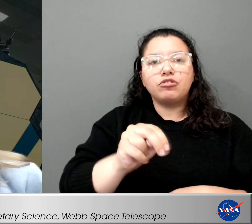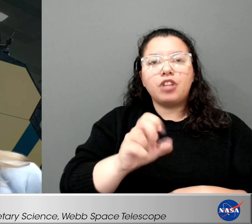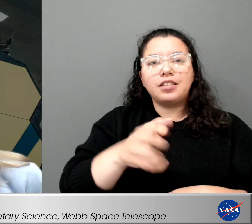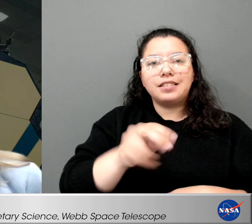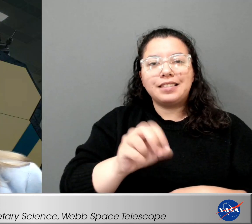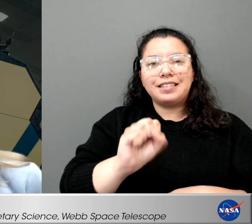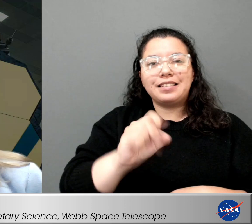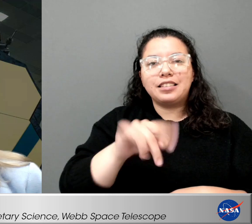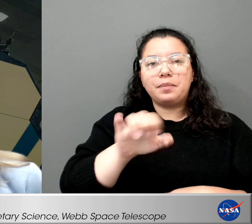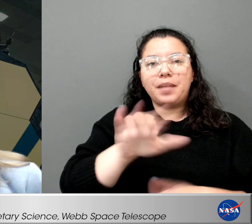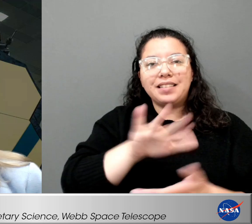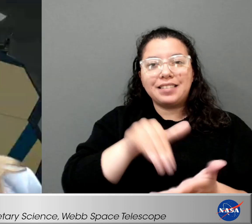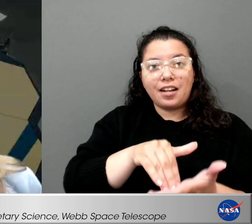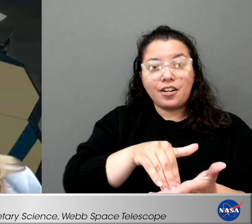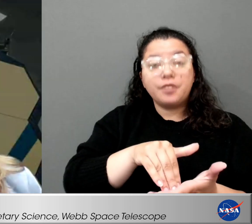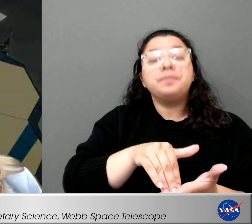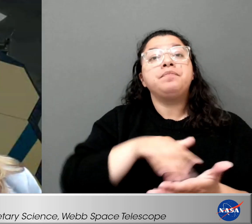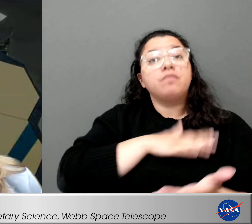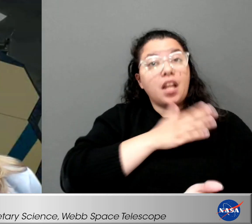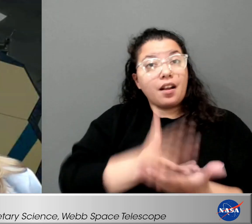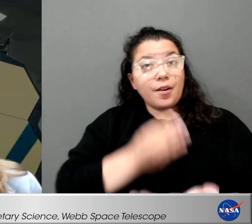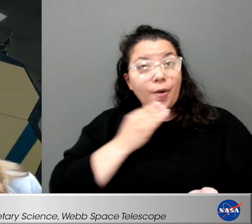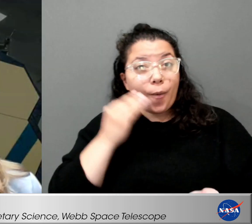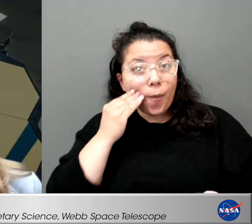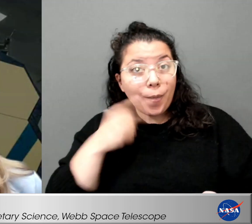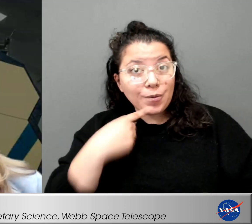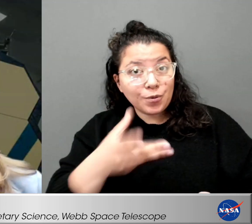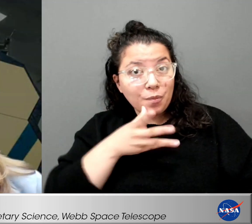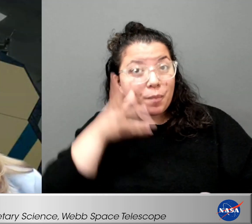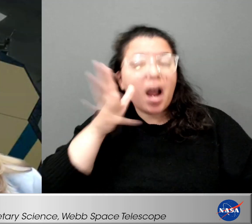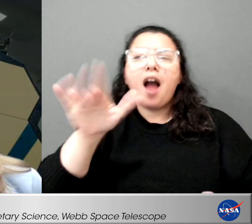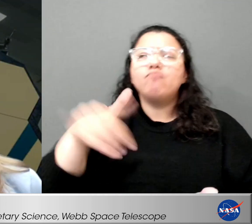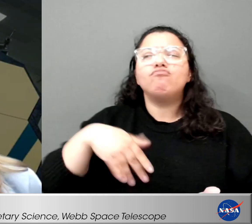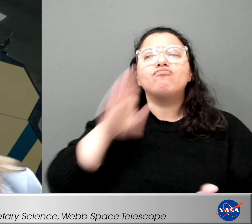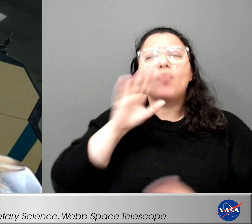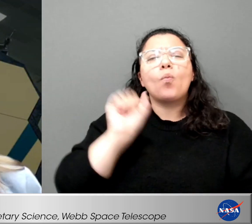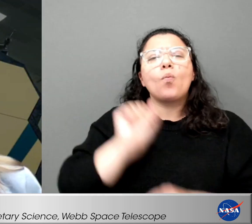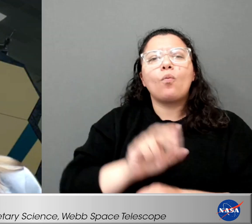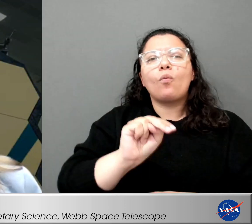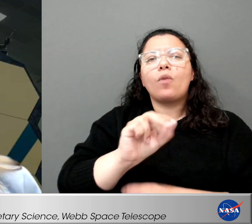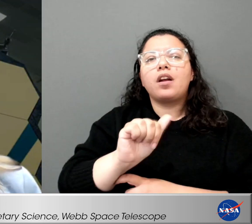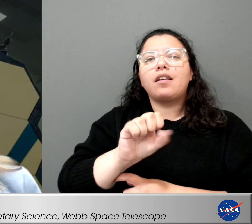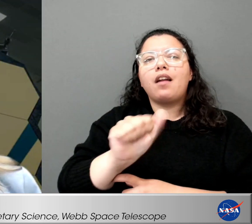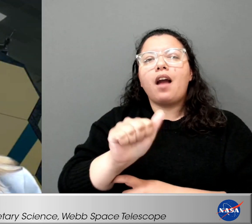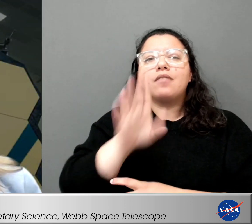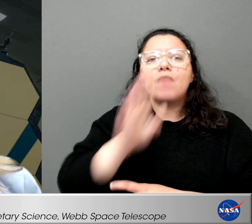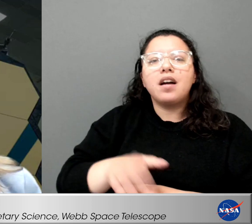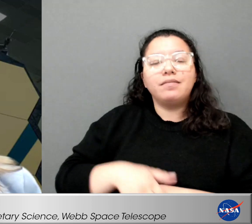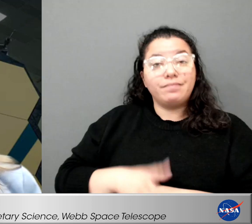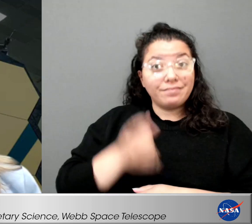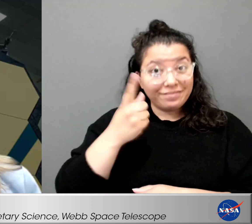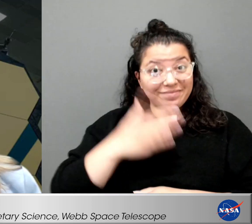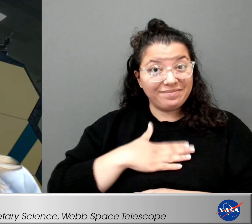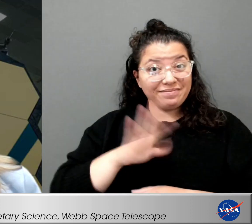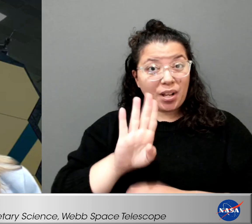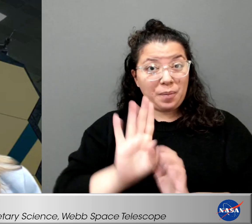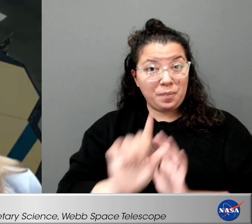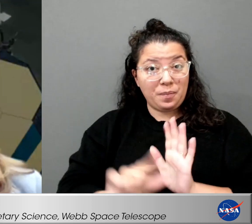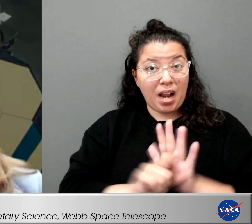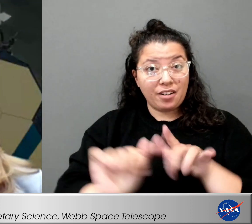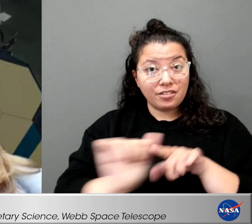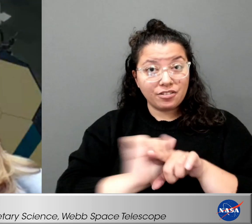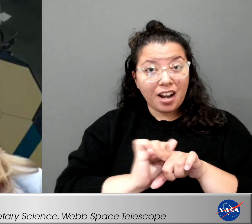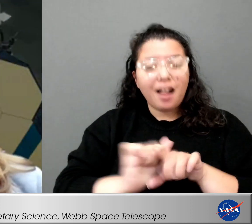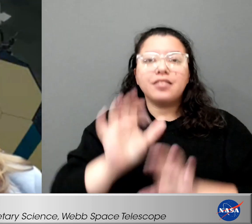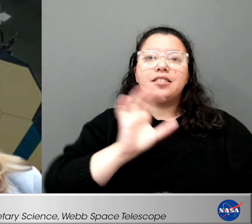parents that I was going to work for NASA someday. My background is actually in chemistry, and I was working